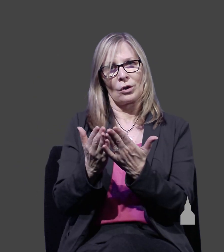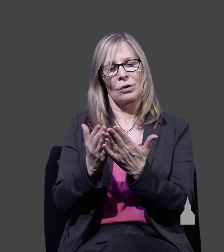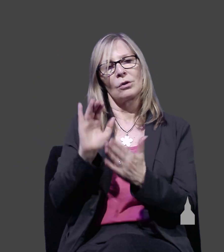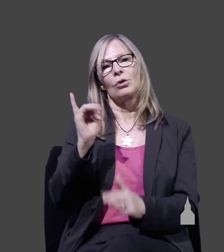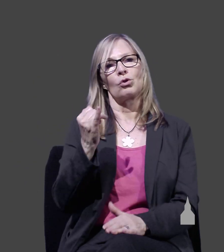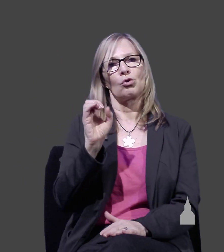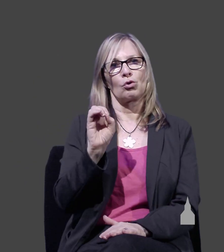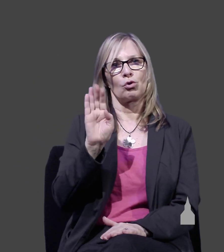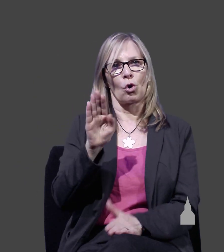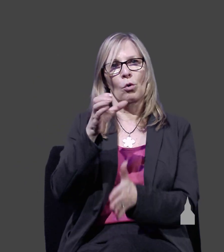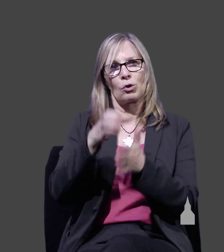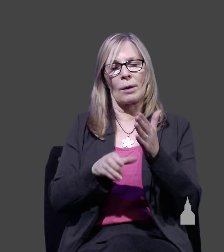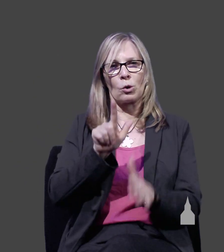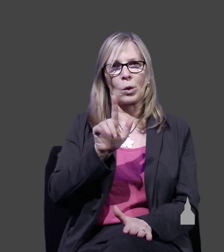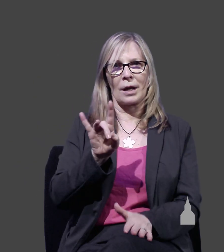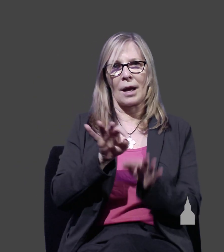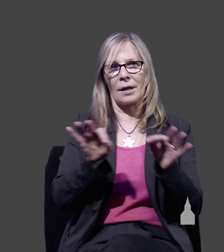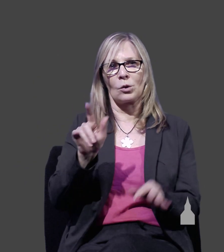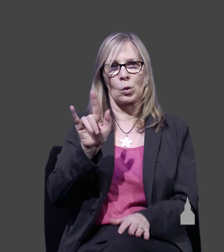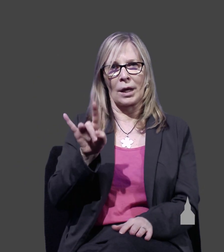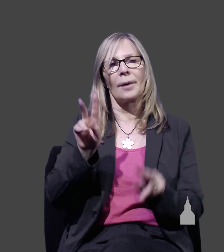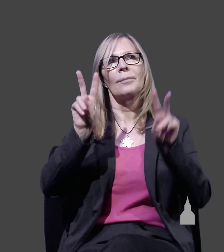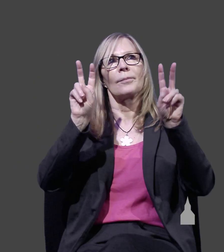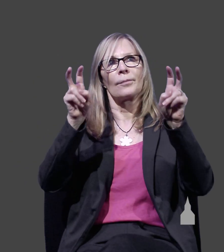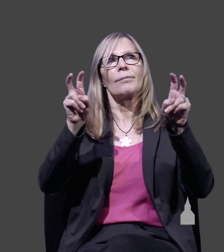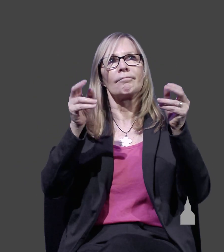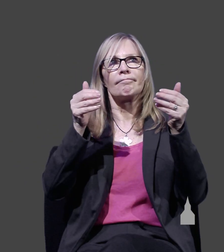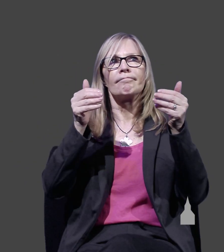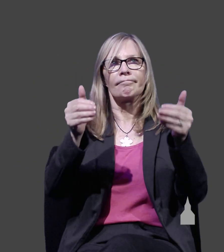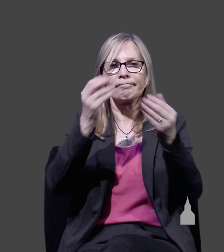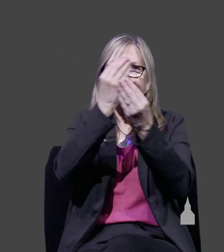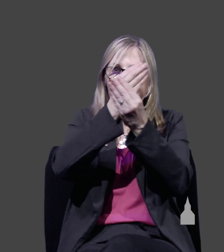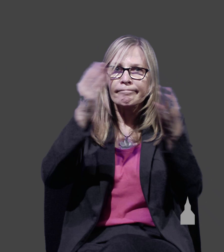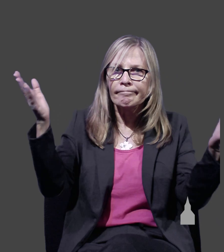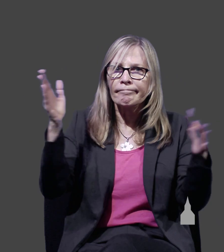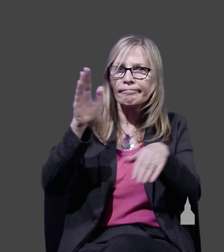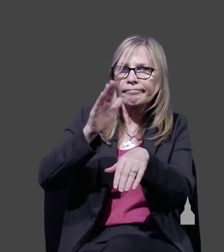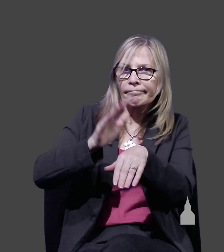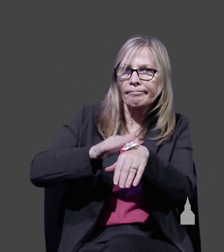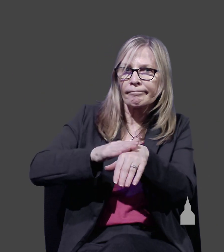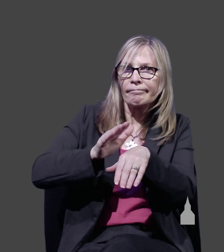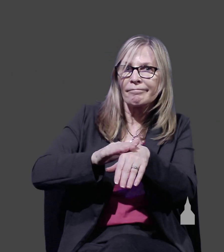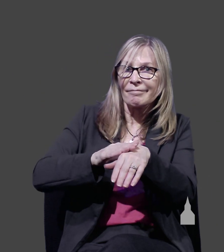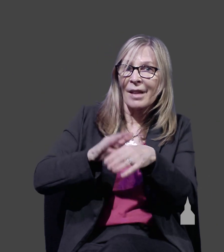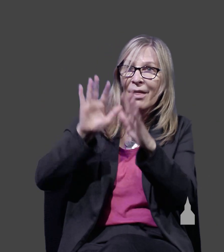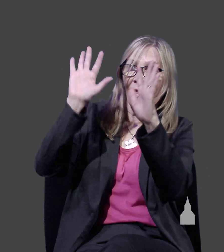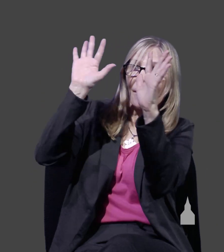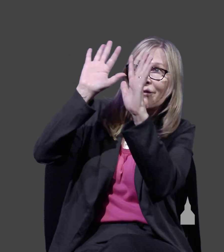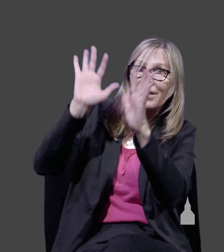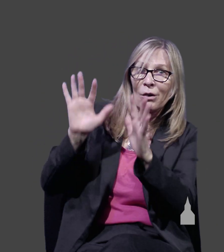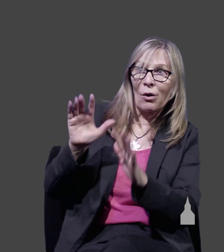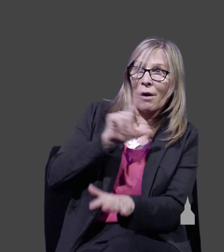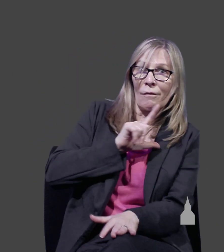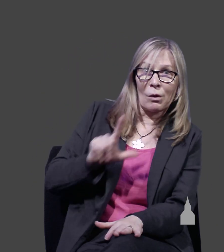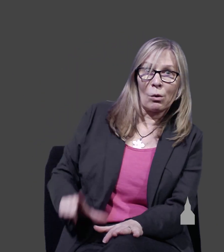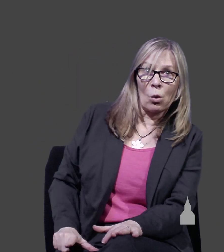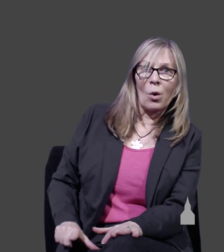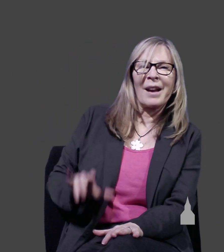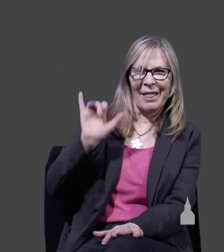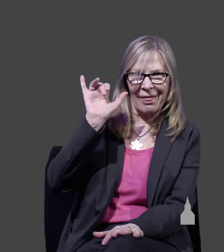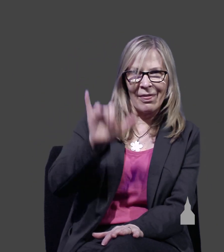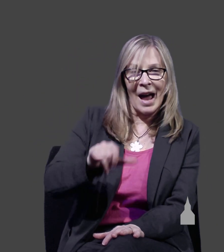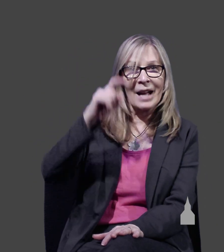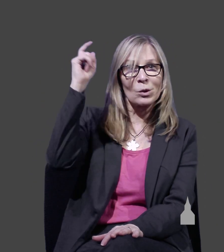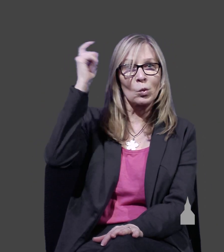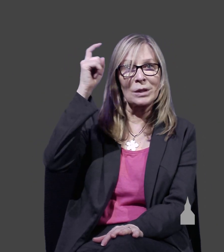Job 28:28 says this, and to man he said, behold, the fear of the Lord, that is wisdom, and to